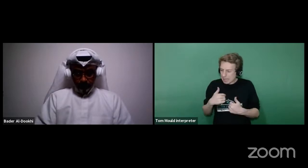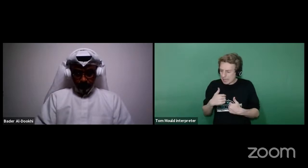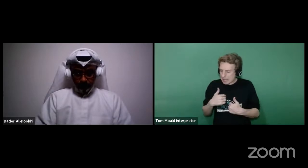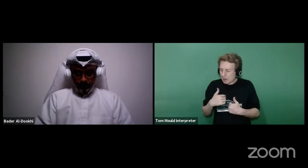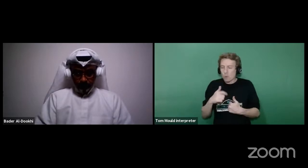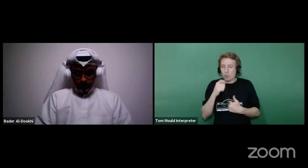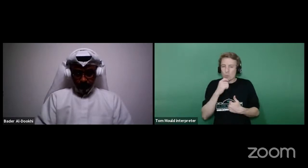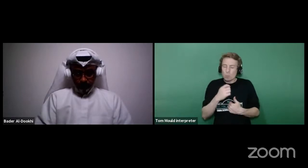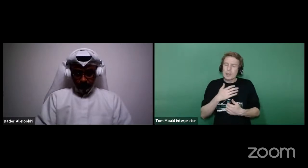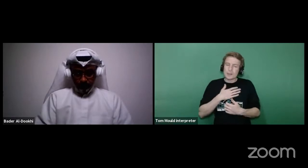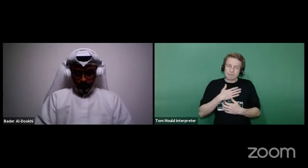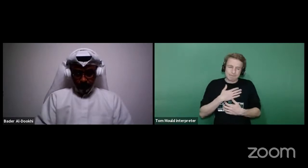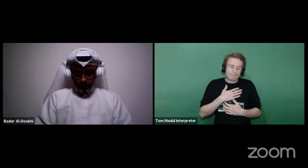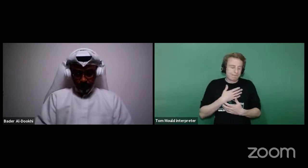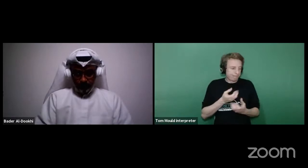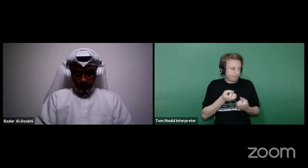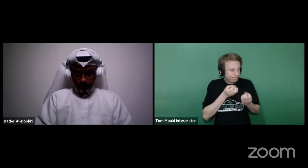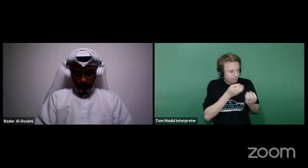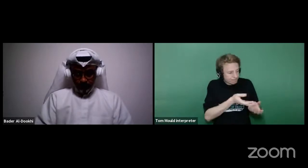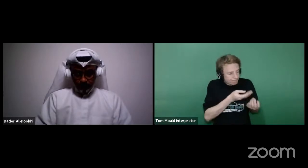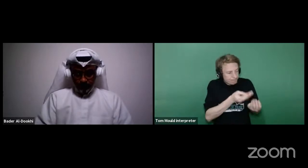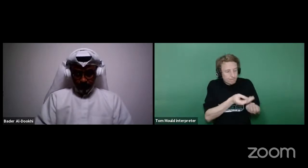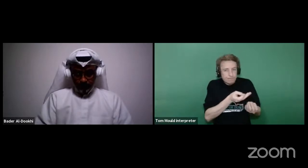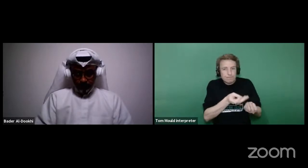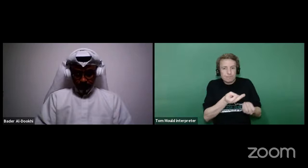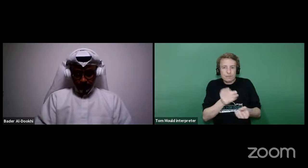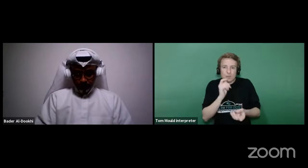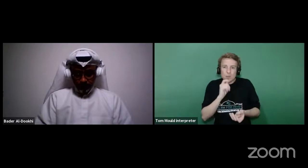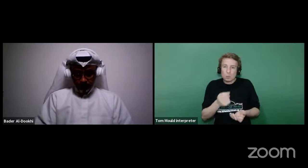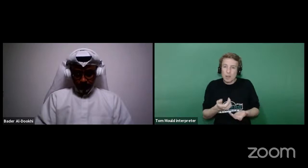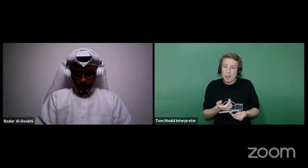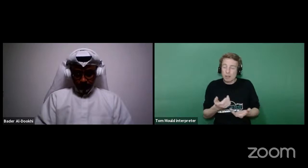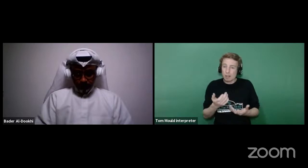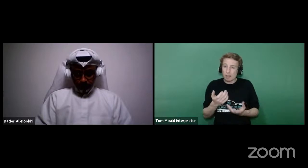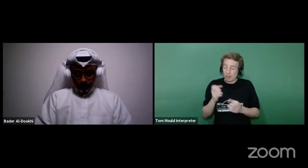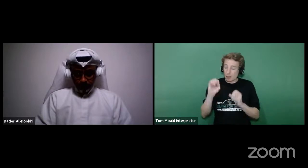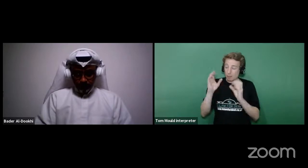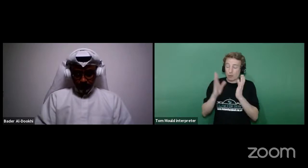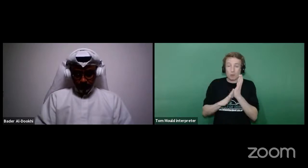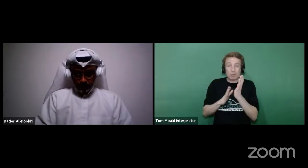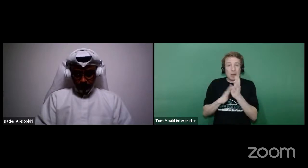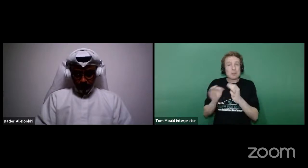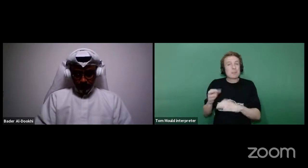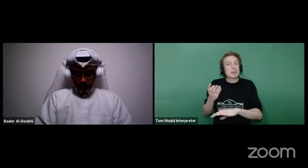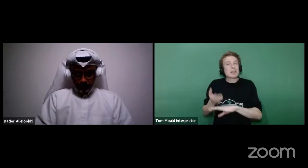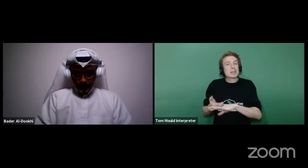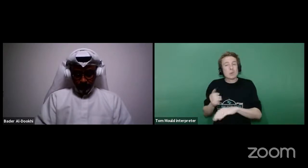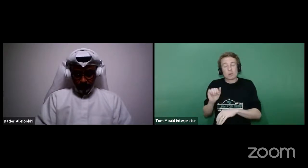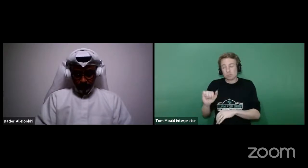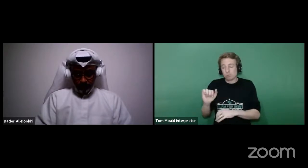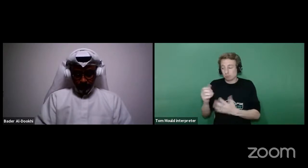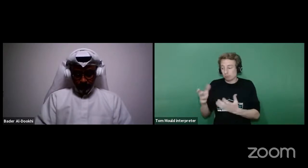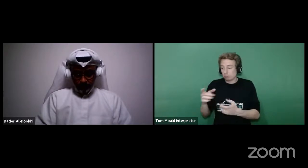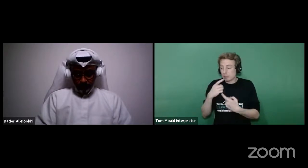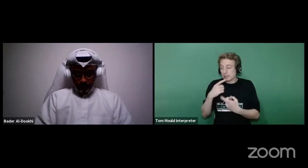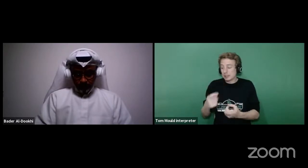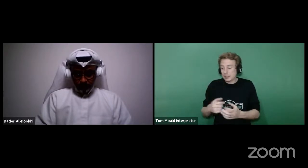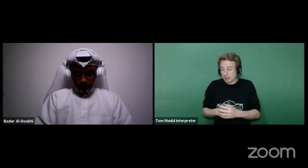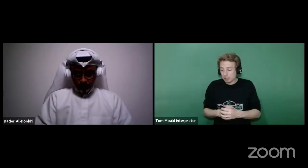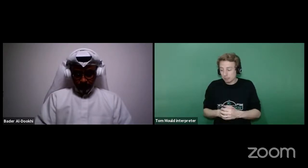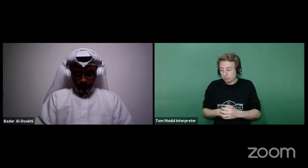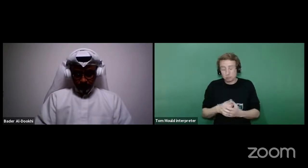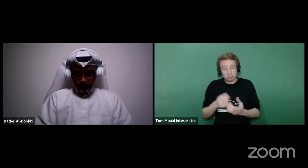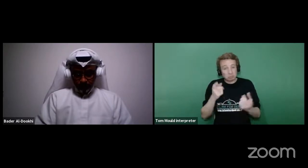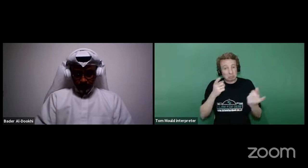giving charity to them, feeding them. And the Prophet, peace and blessings be upon him, said, whosoever feeds